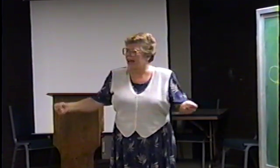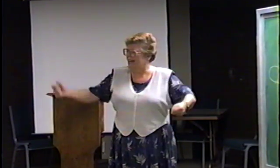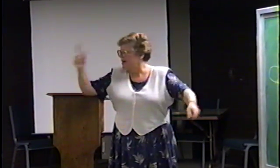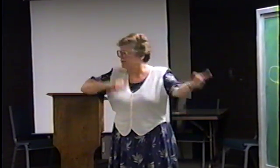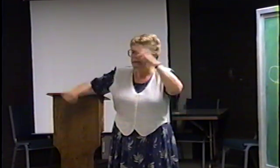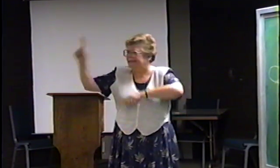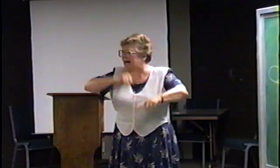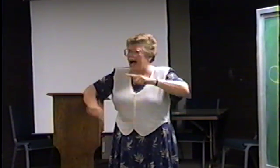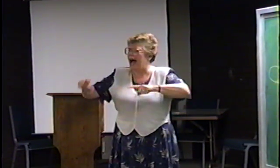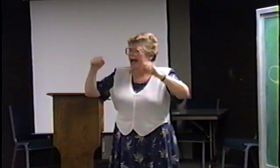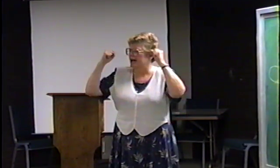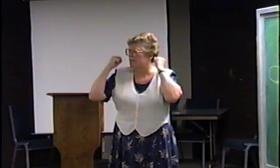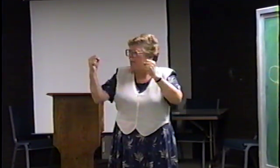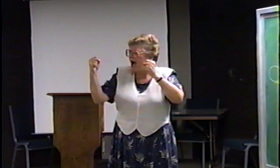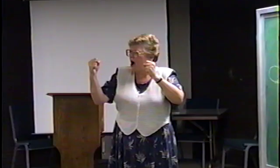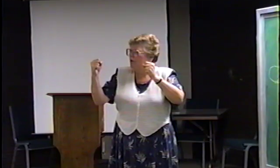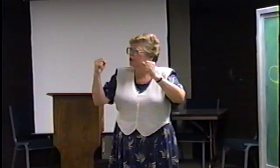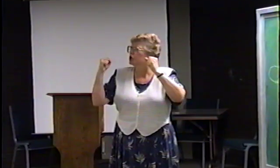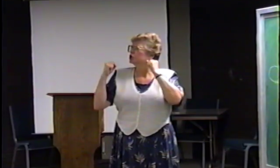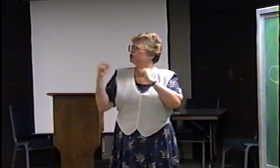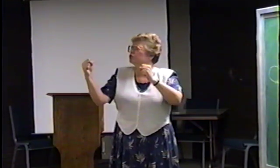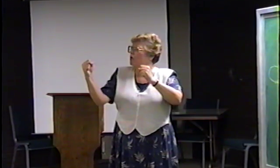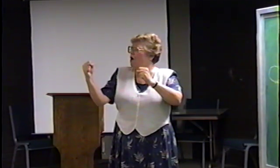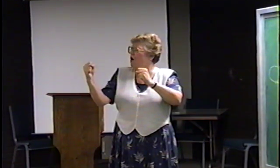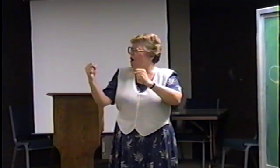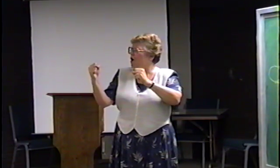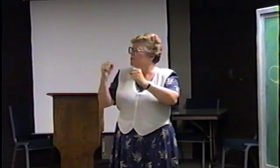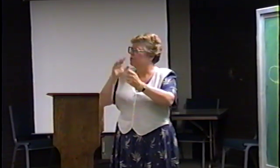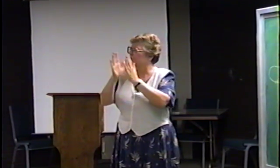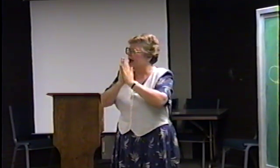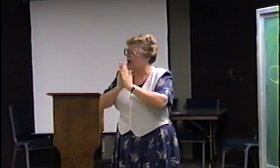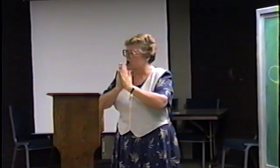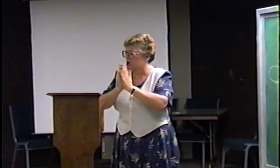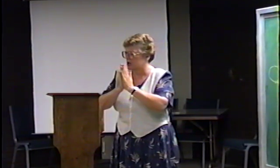Pray, die, how the strong prayer.